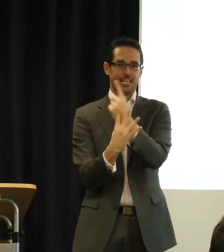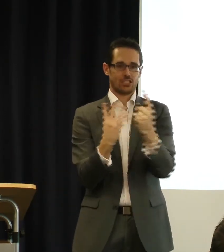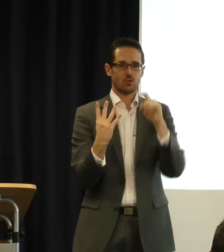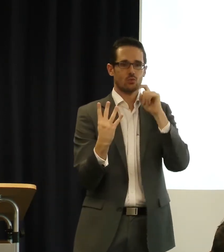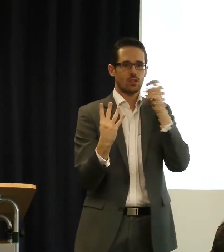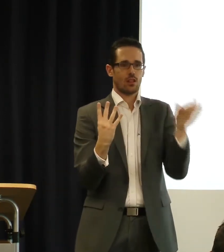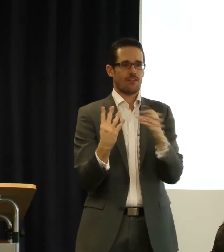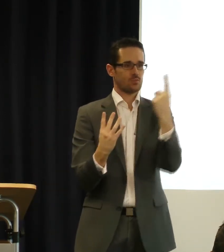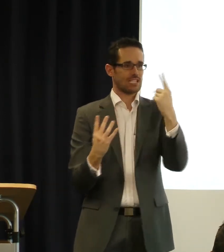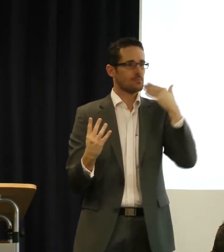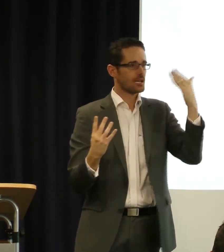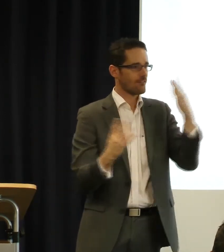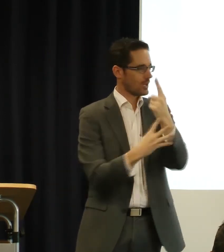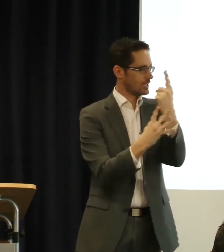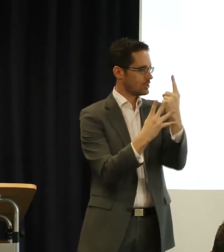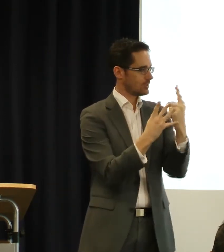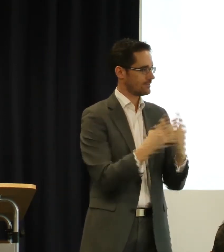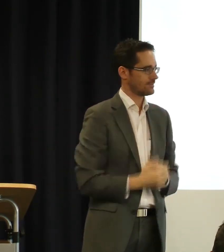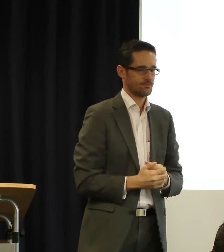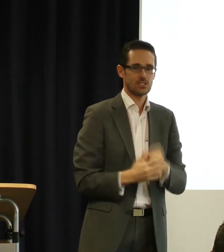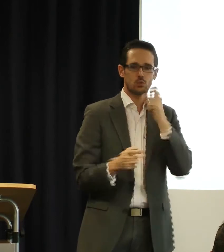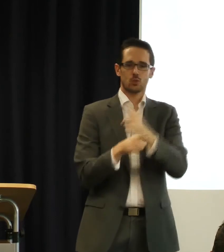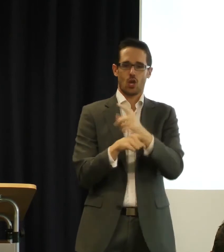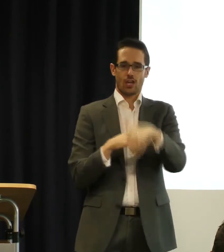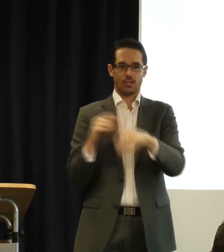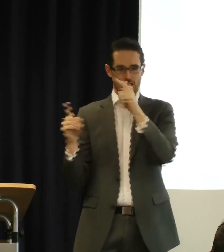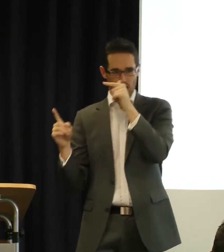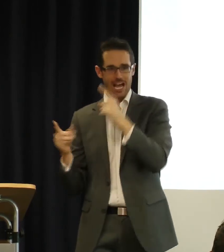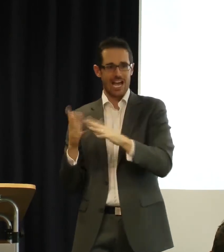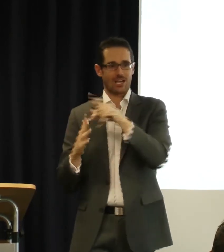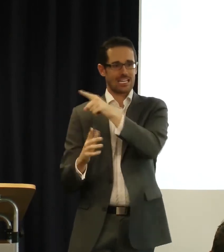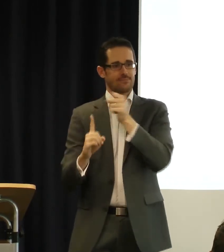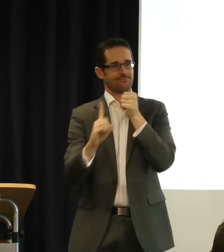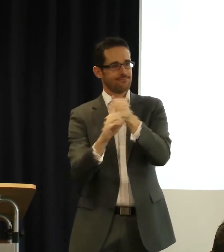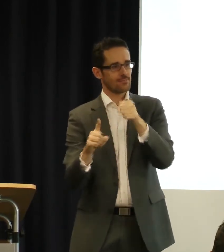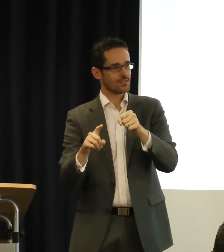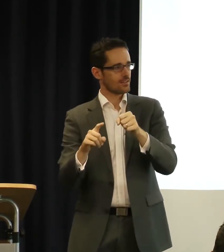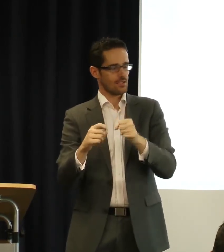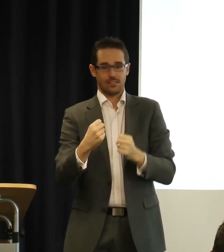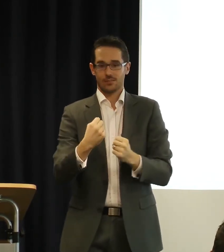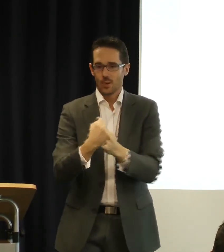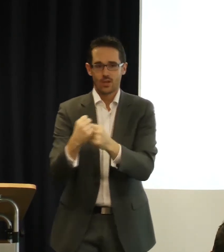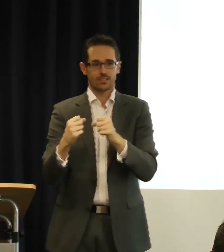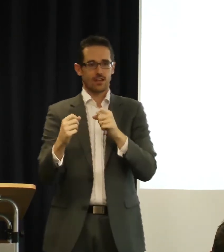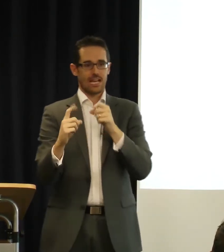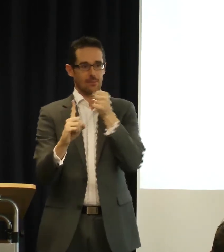We have 4 organisations who will be represented by one person who will be sharing some information about John and the contribution,